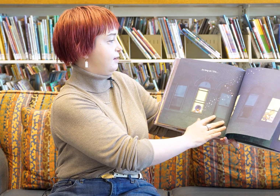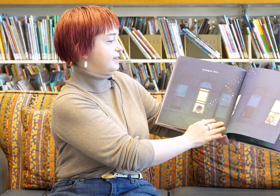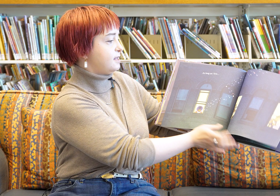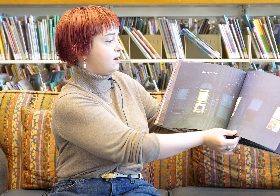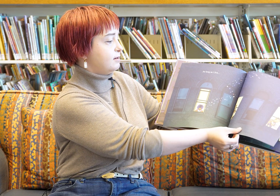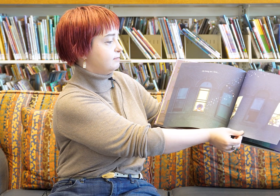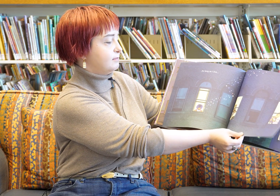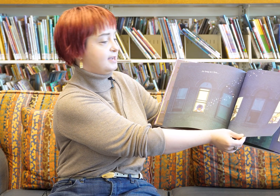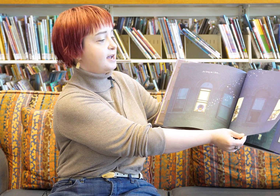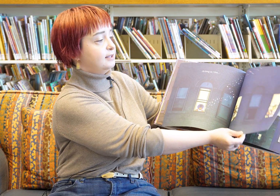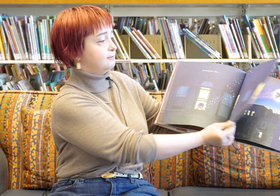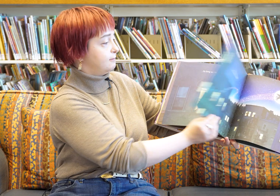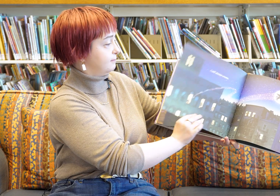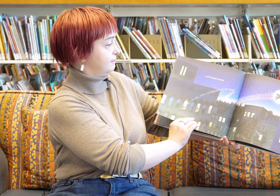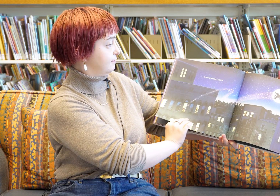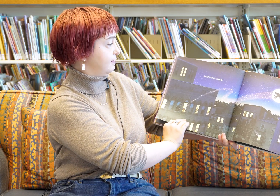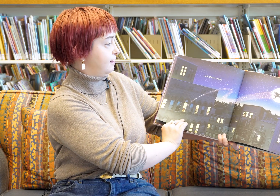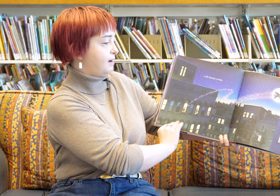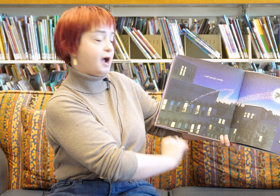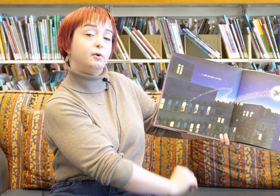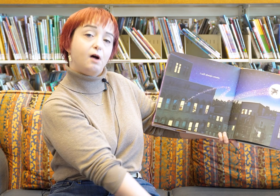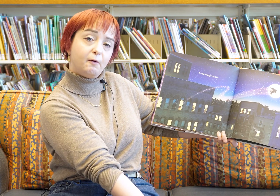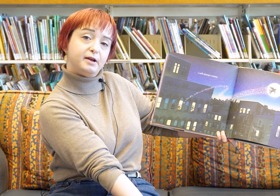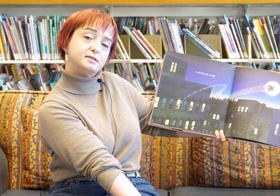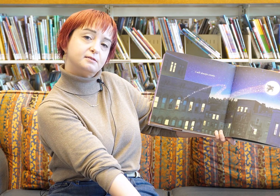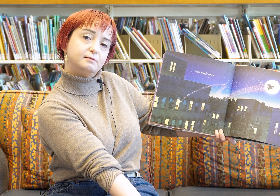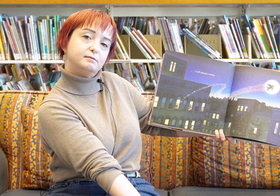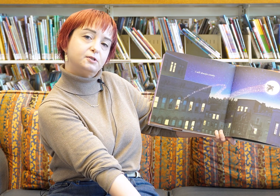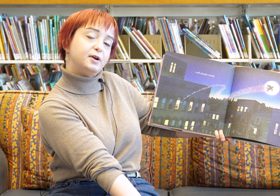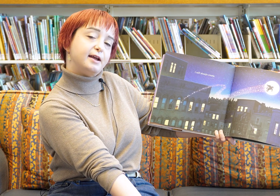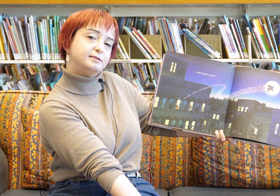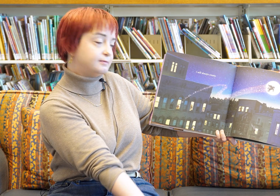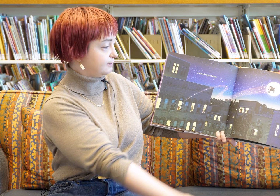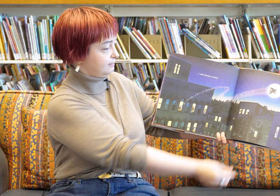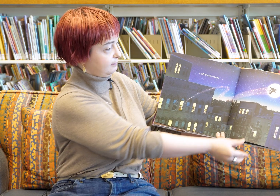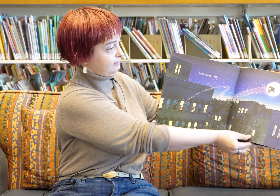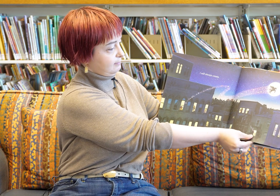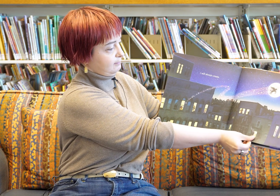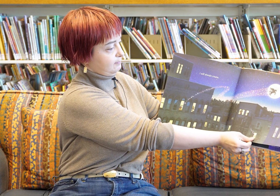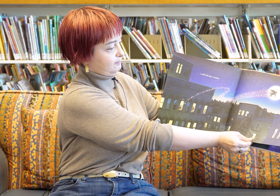As long as I live, I will always create.